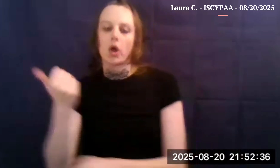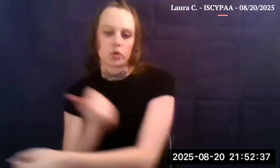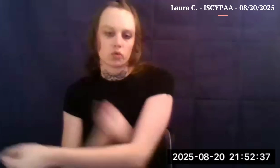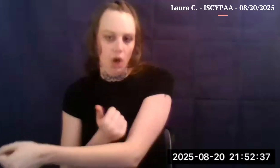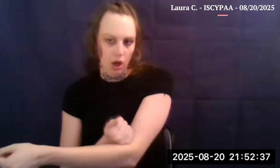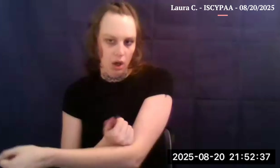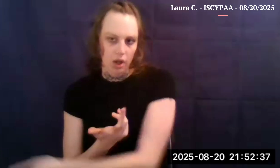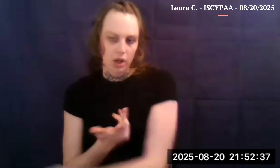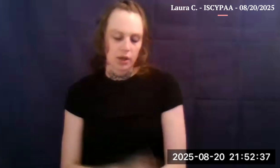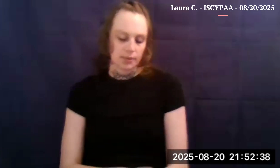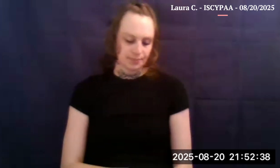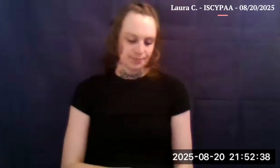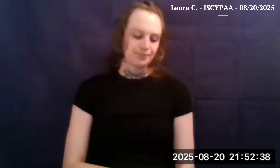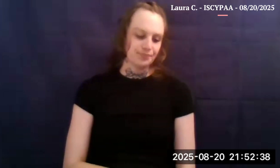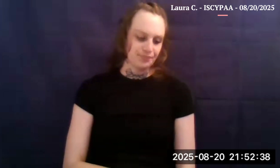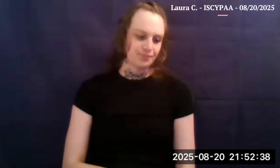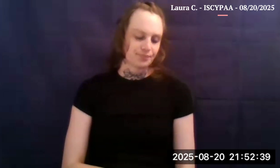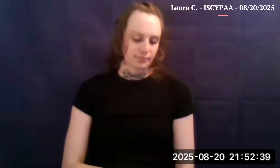And